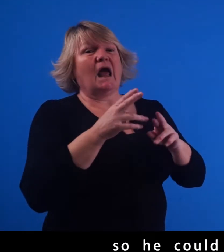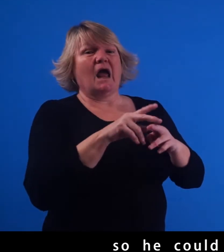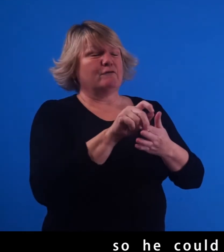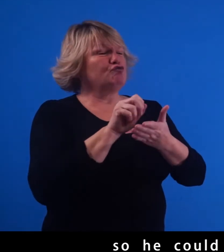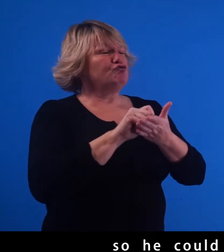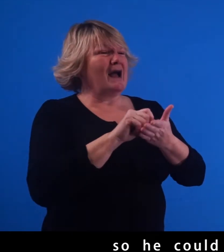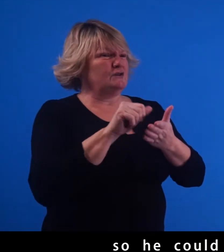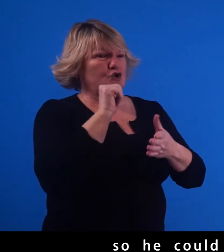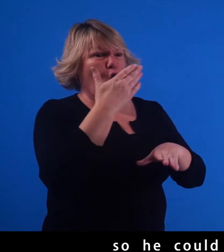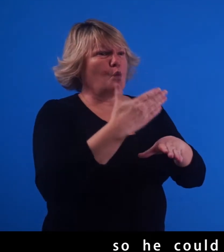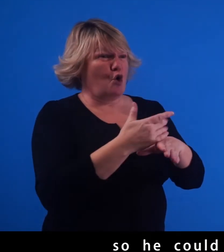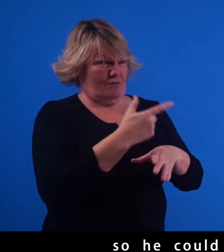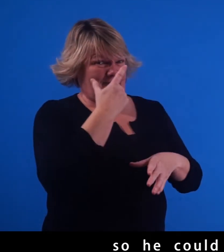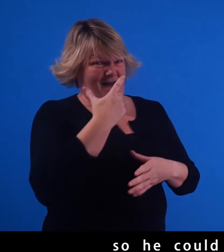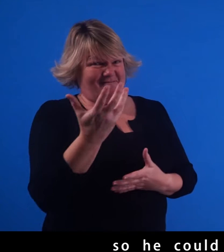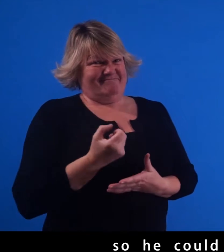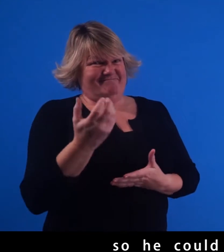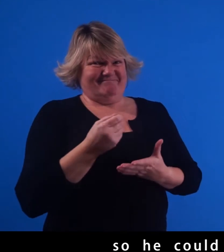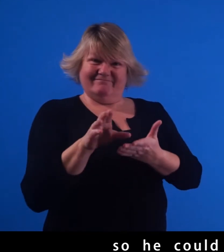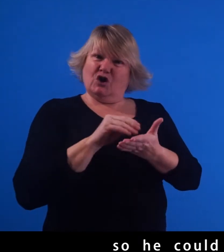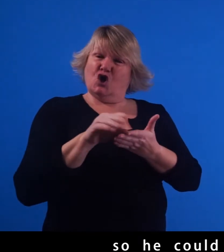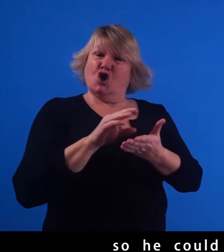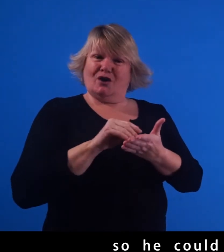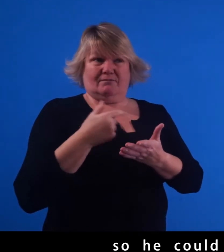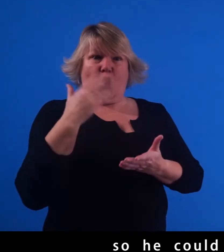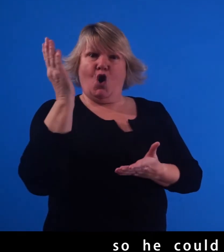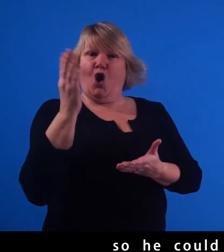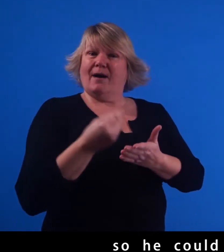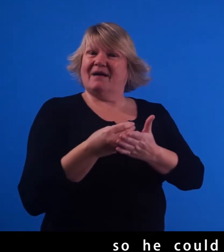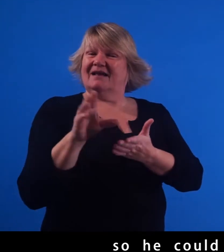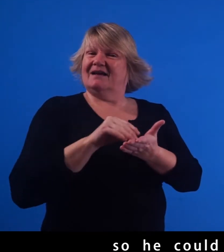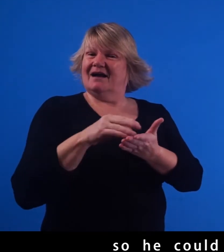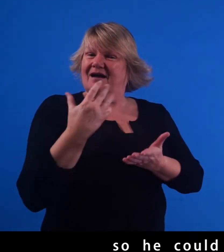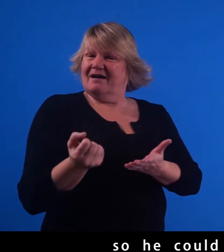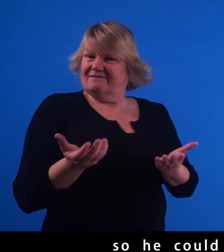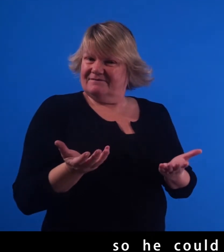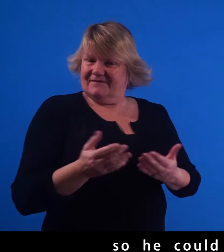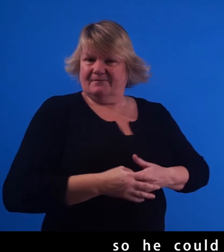so he could earn a living as a lawyer when the writing didn't pay.